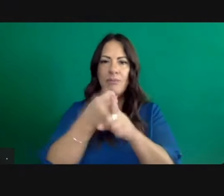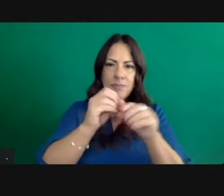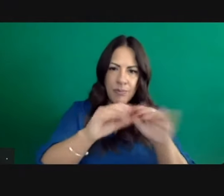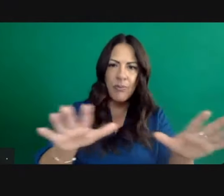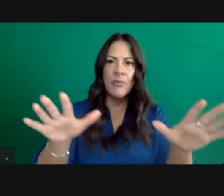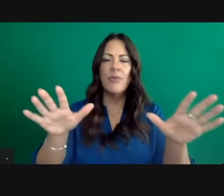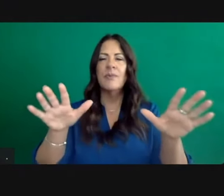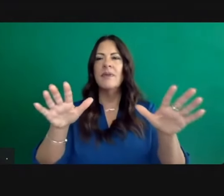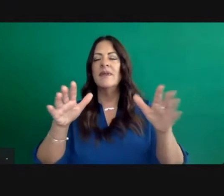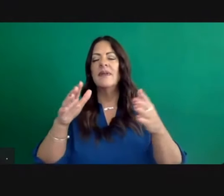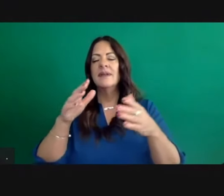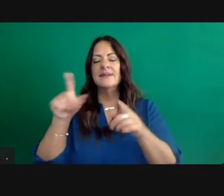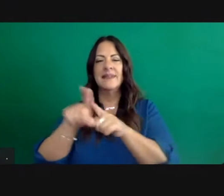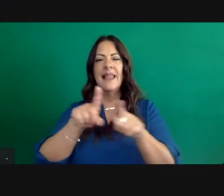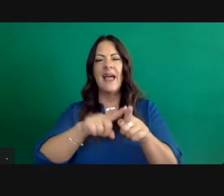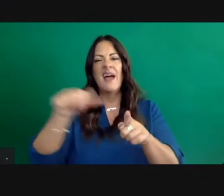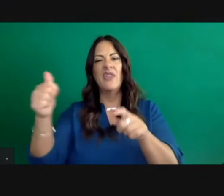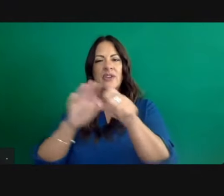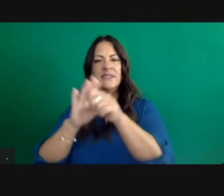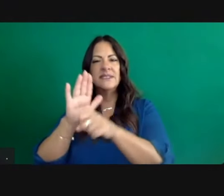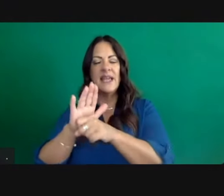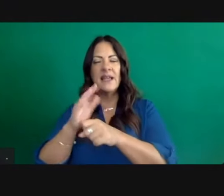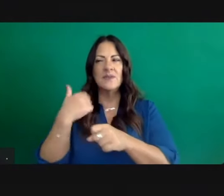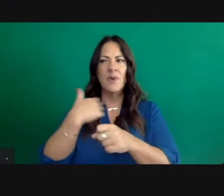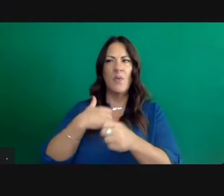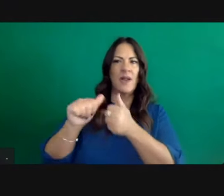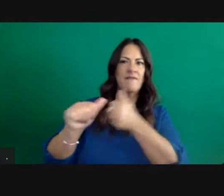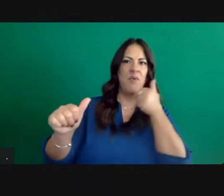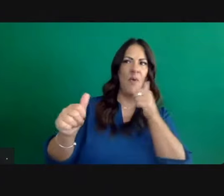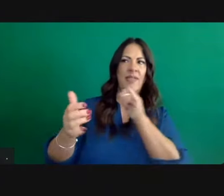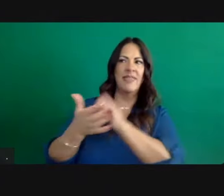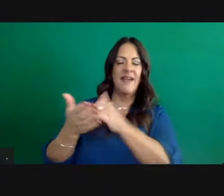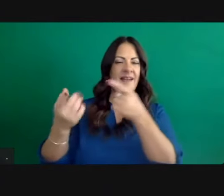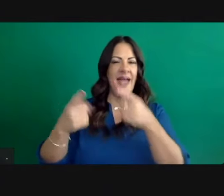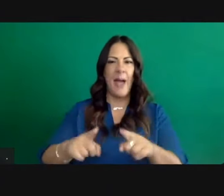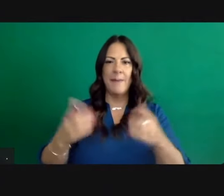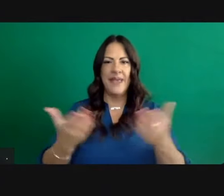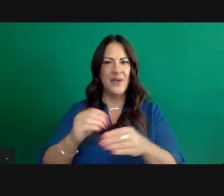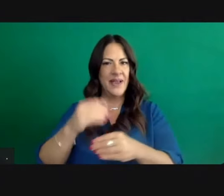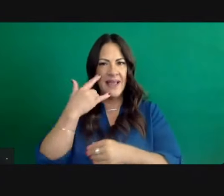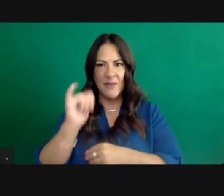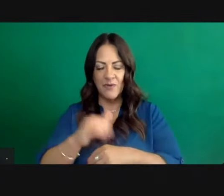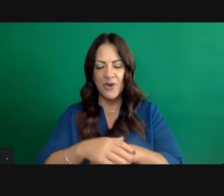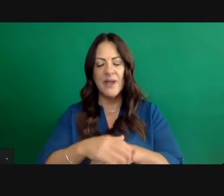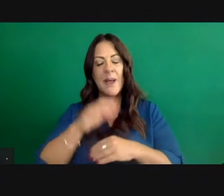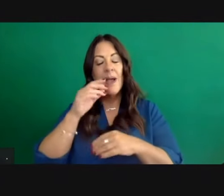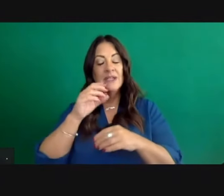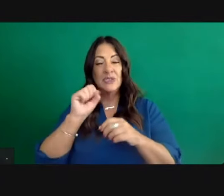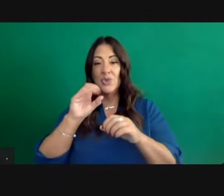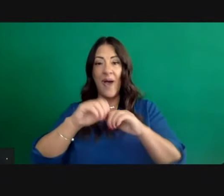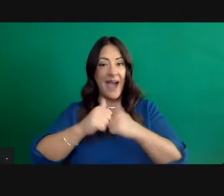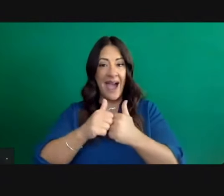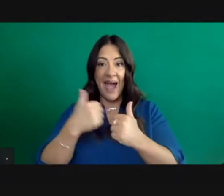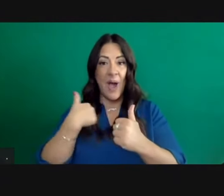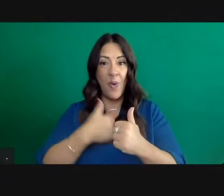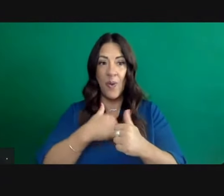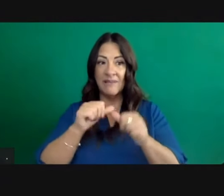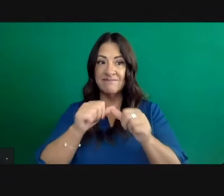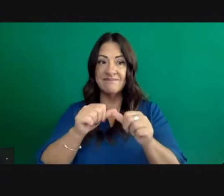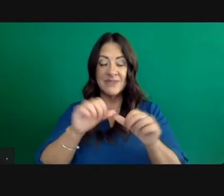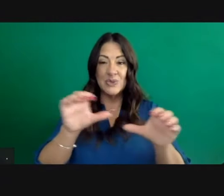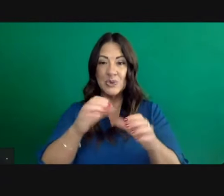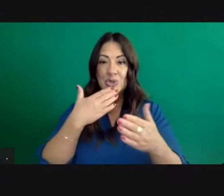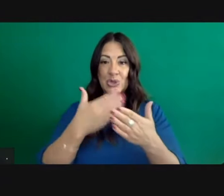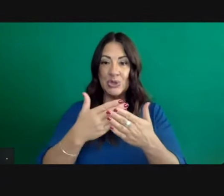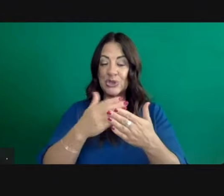to tampen that down as much as possible here in California. And to do that, we need and enlist all of you to work with